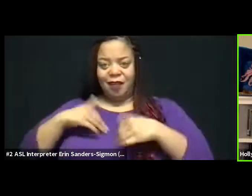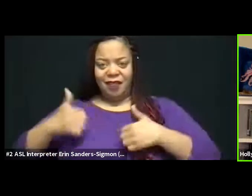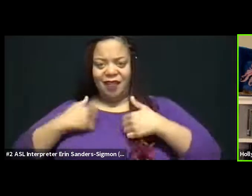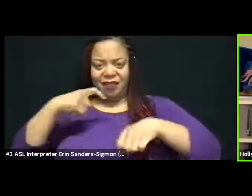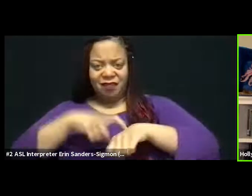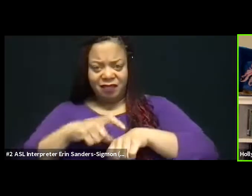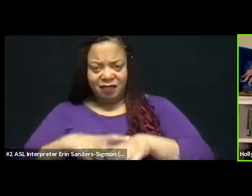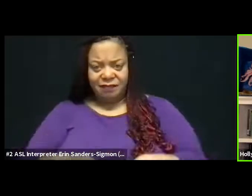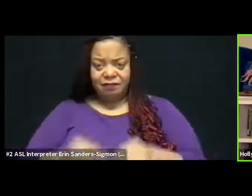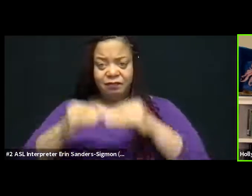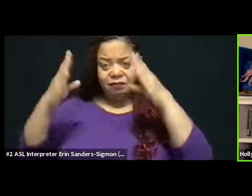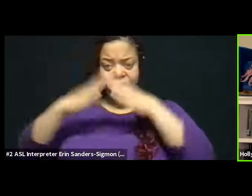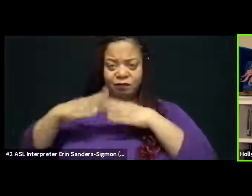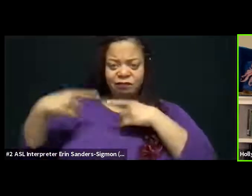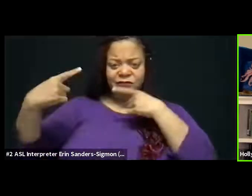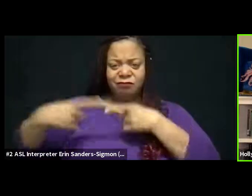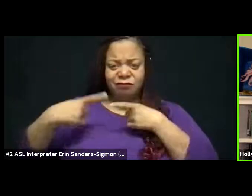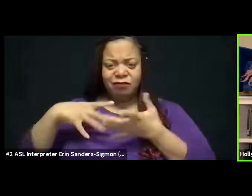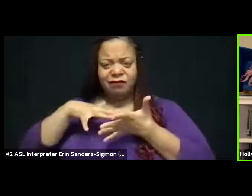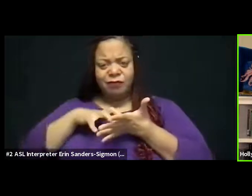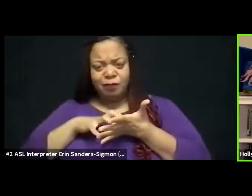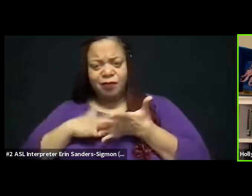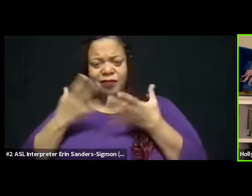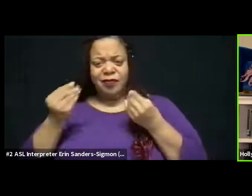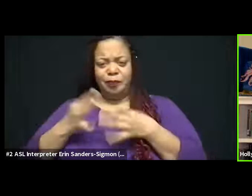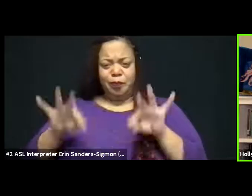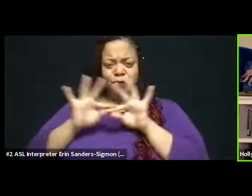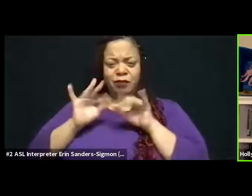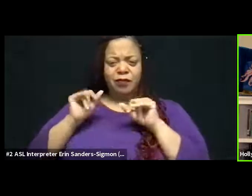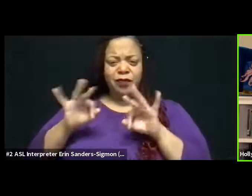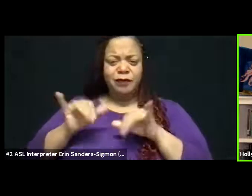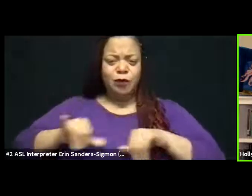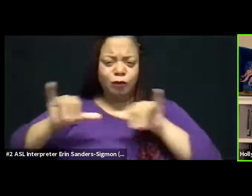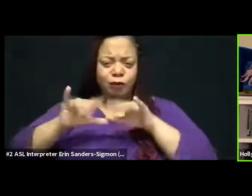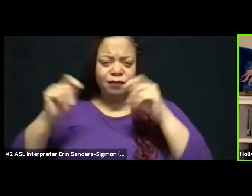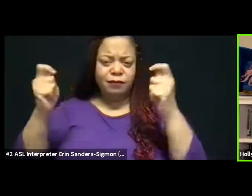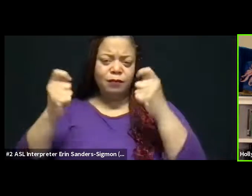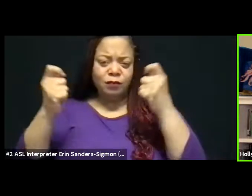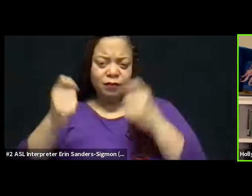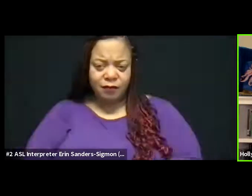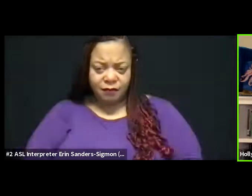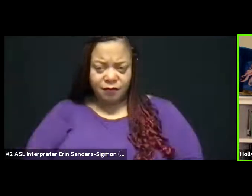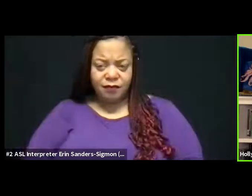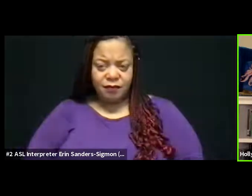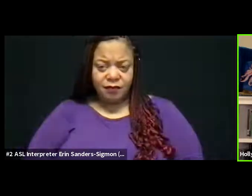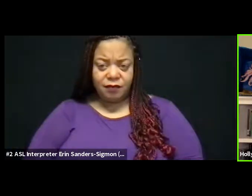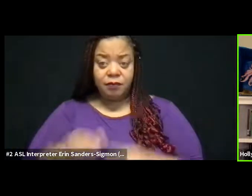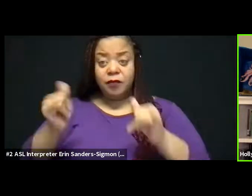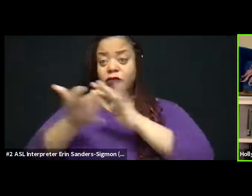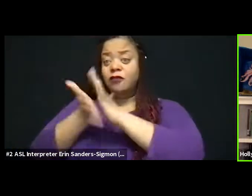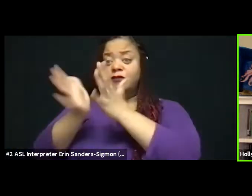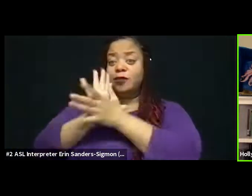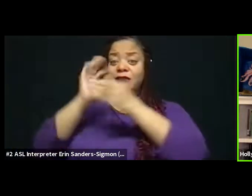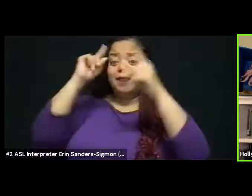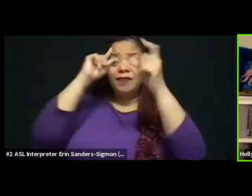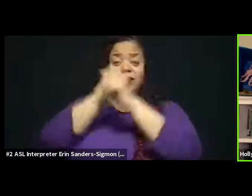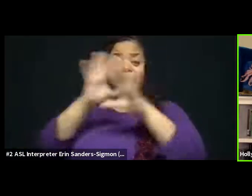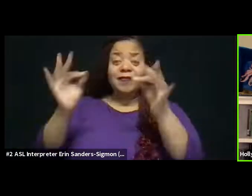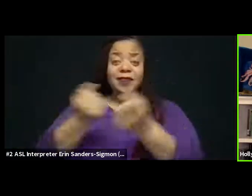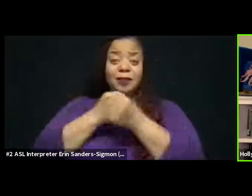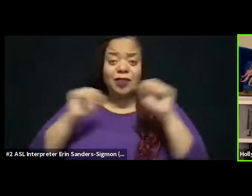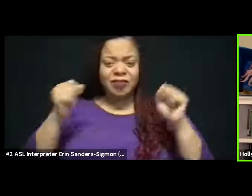my classroom every day. I think a lot about the growth,